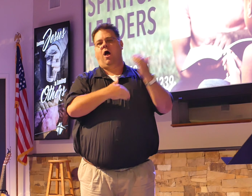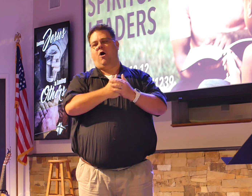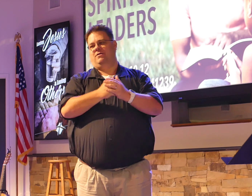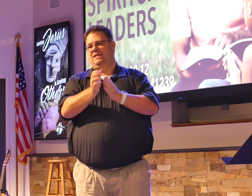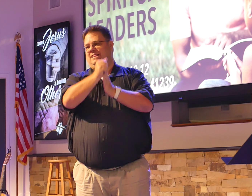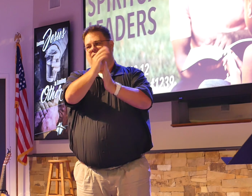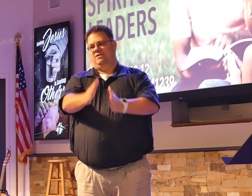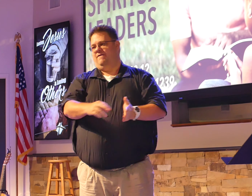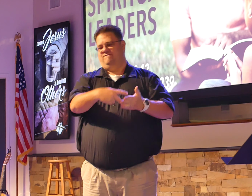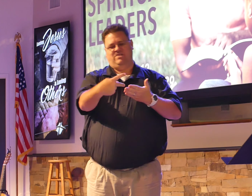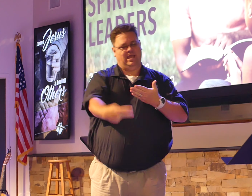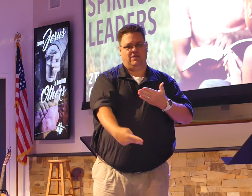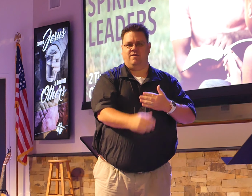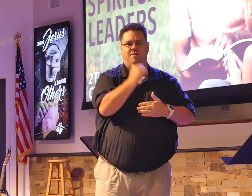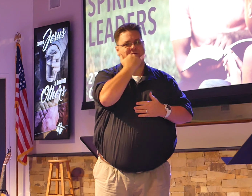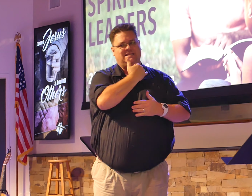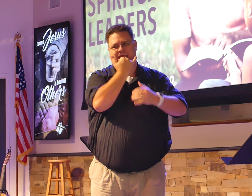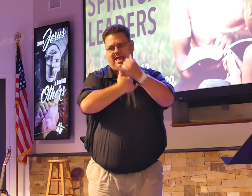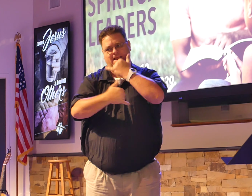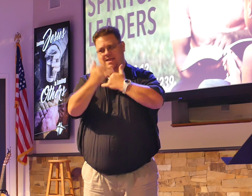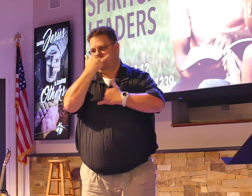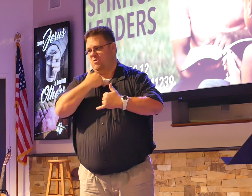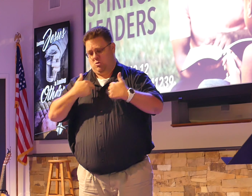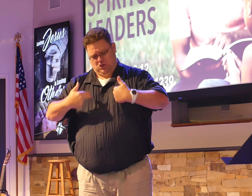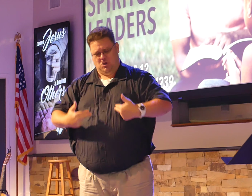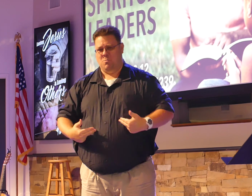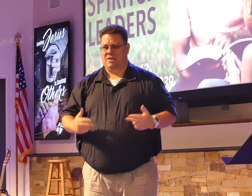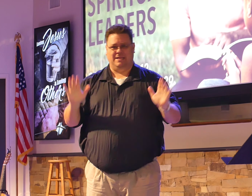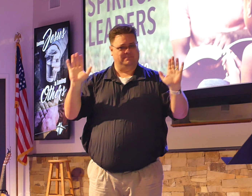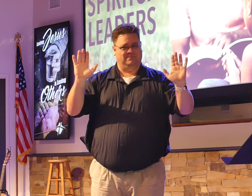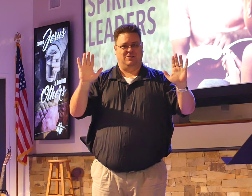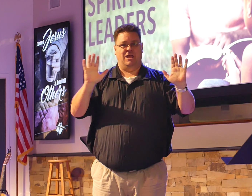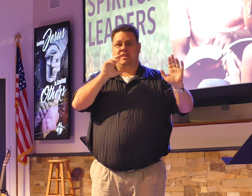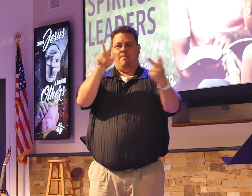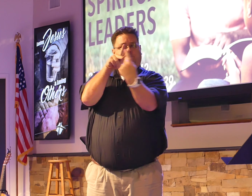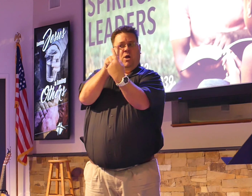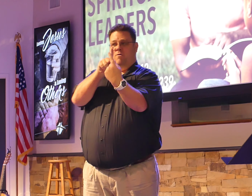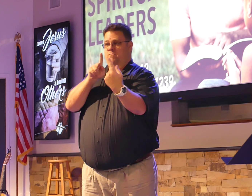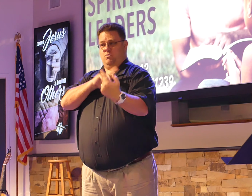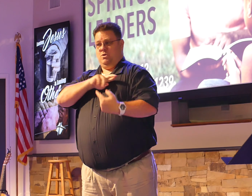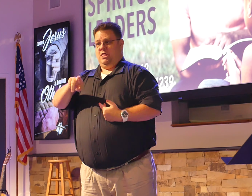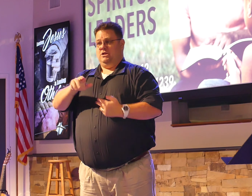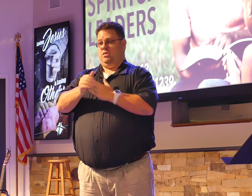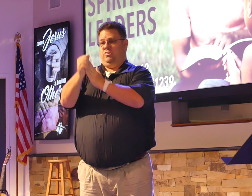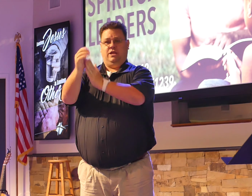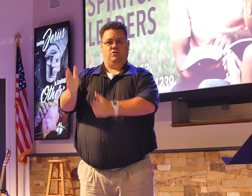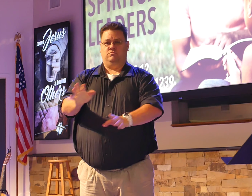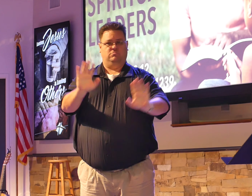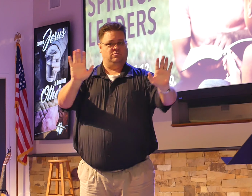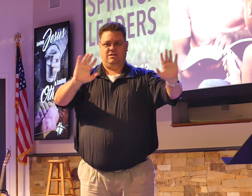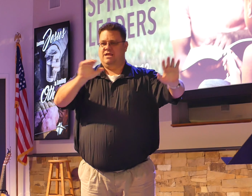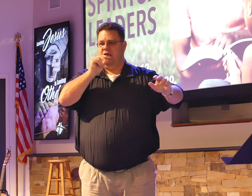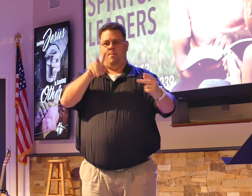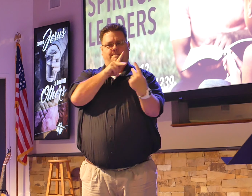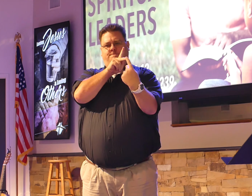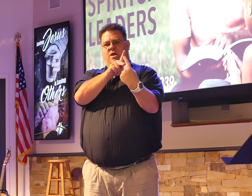We're human. There are no perfect spiritual leaders. There are no perfect pastors.